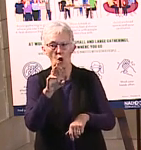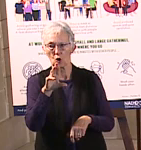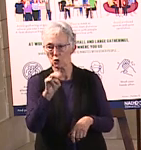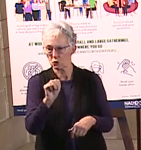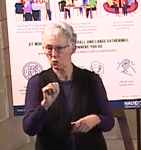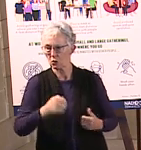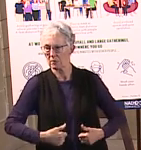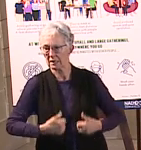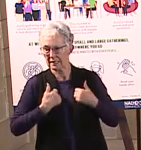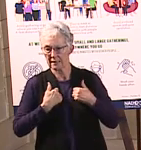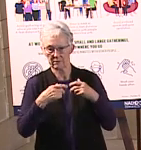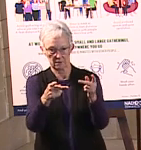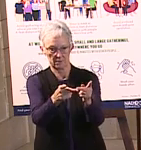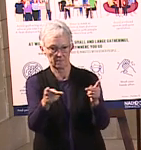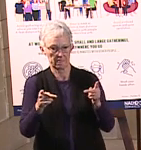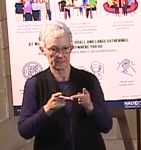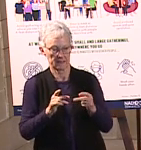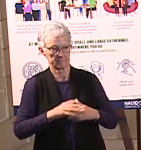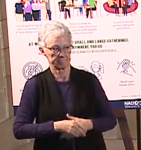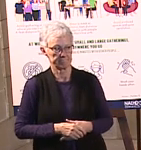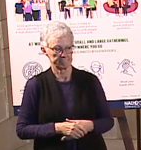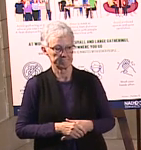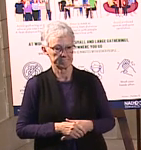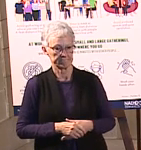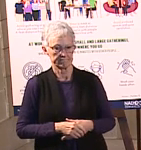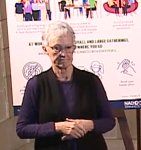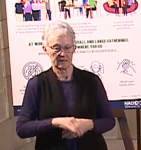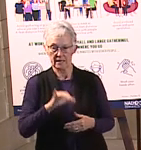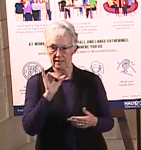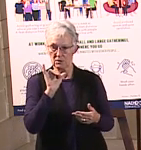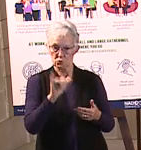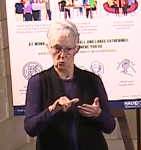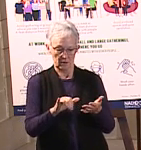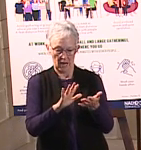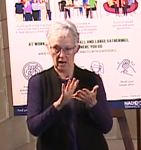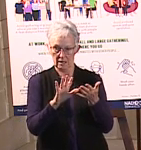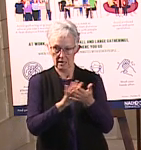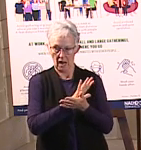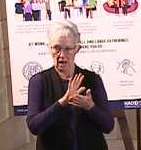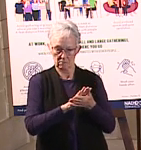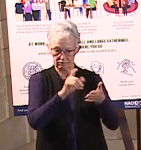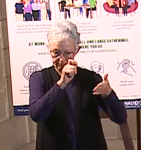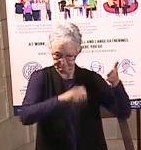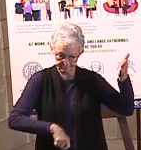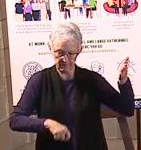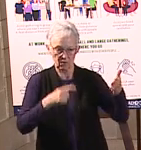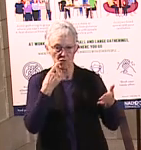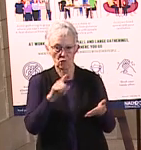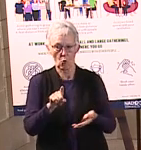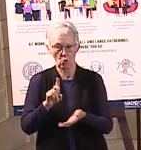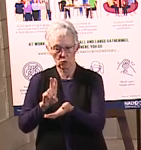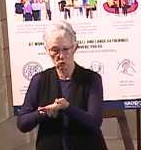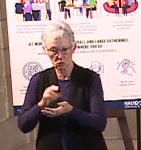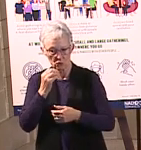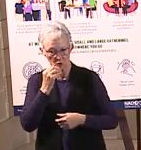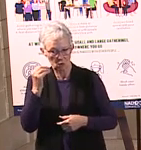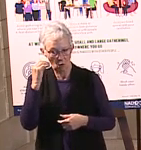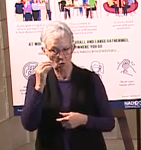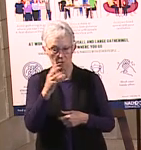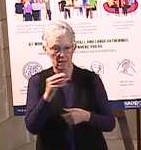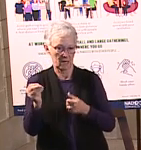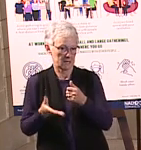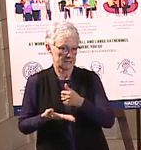And the essential caregiver guidance document is intended for nursing homes and assisted living